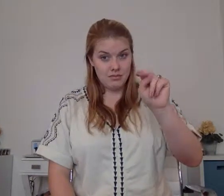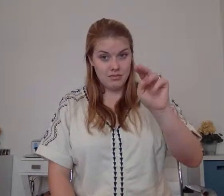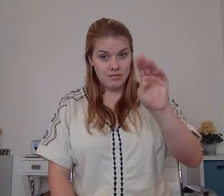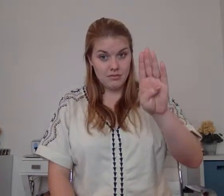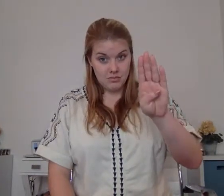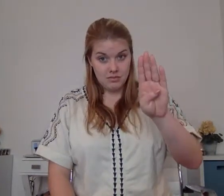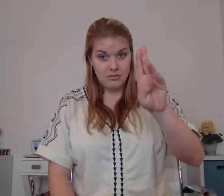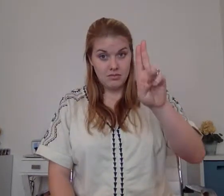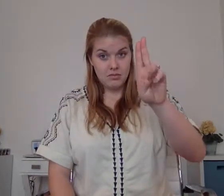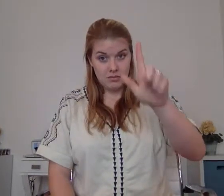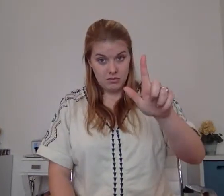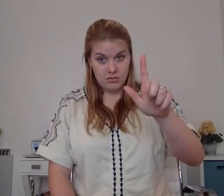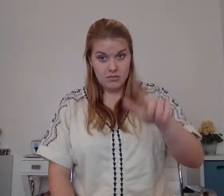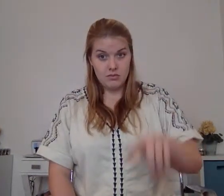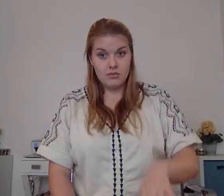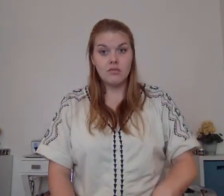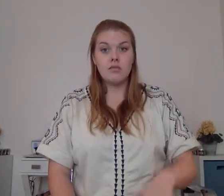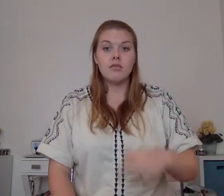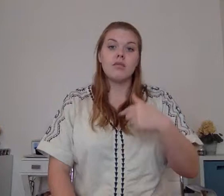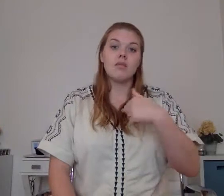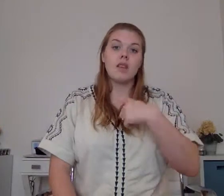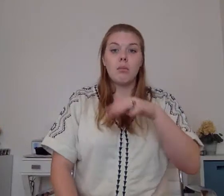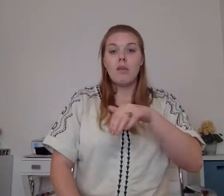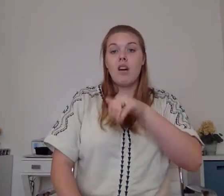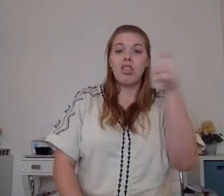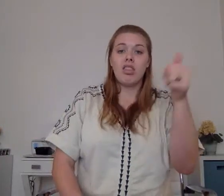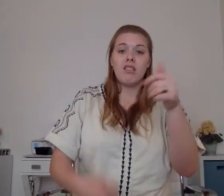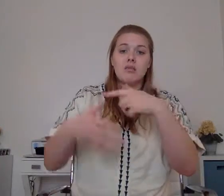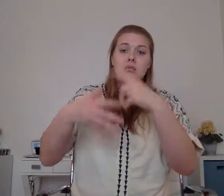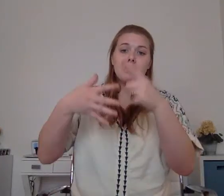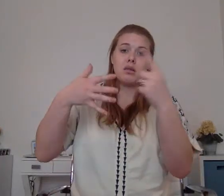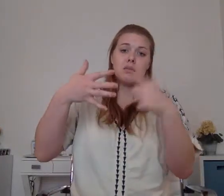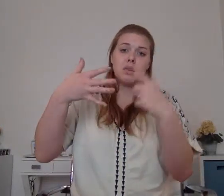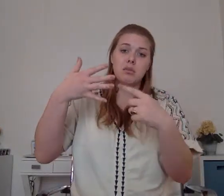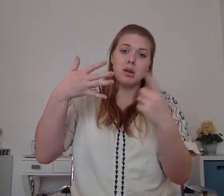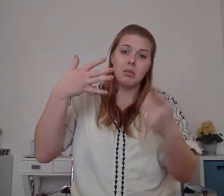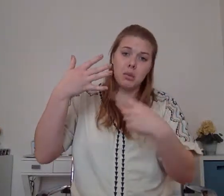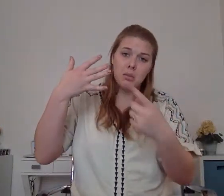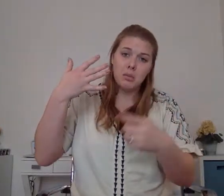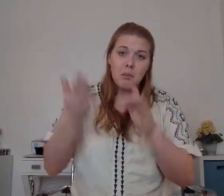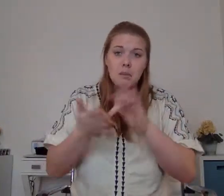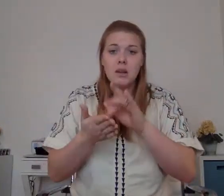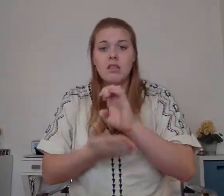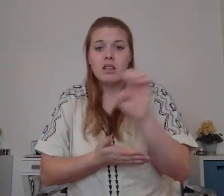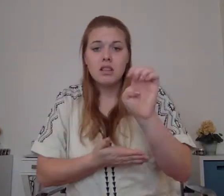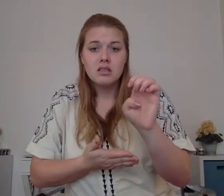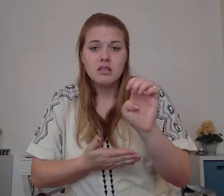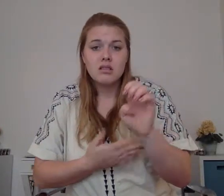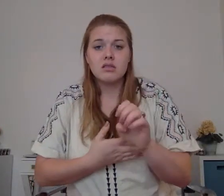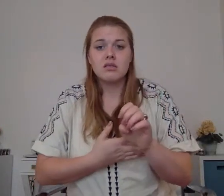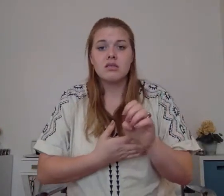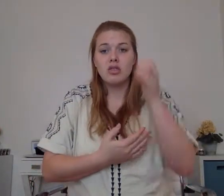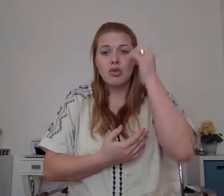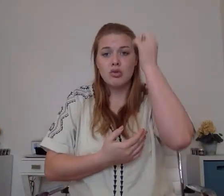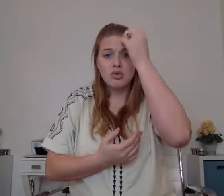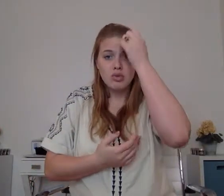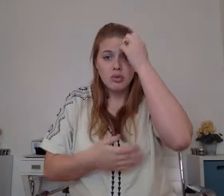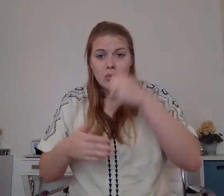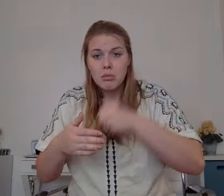Balkans, the Aegean, the Mediterranean, the Middle East, the Levant. I'm a European by birth, by choice,